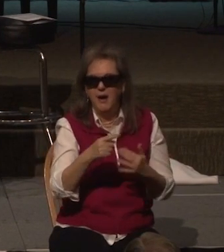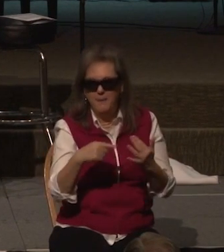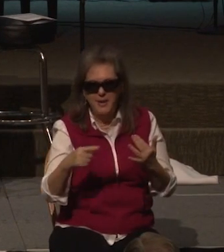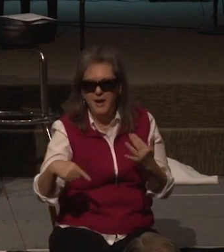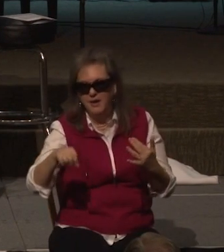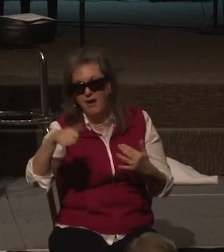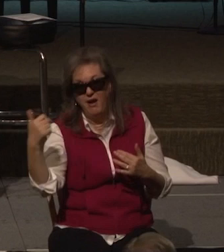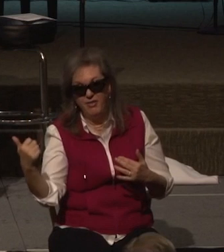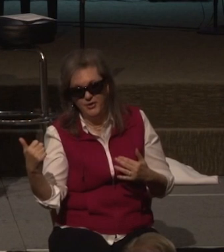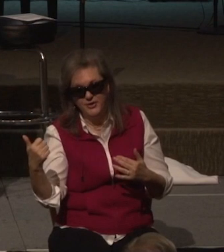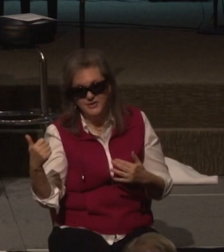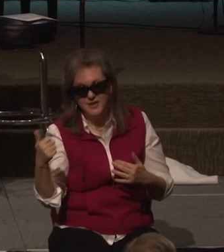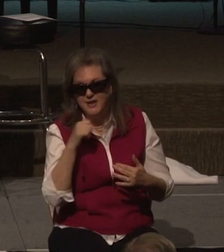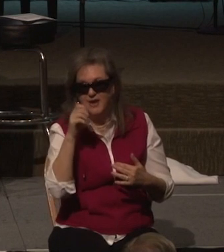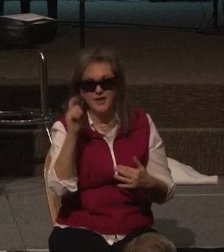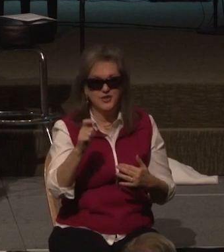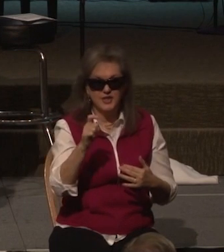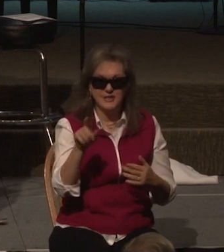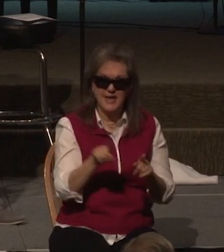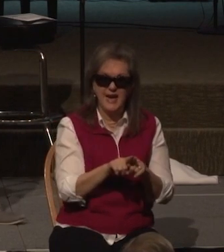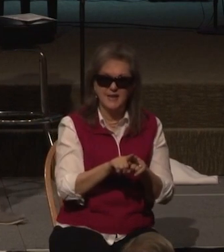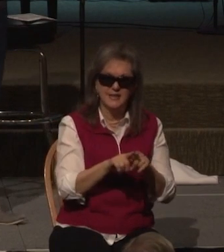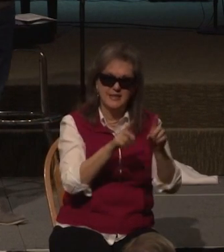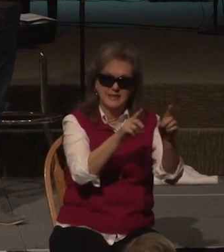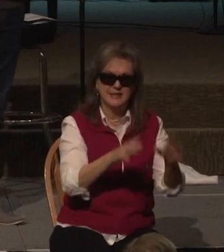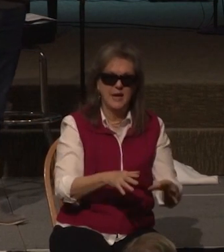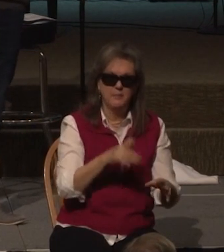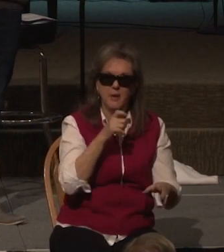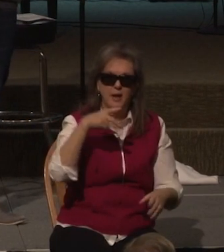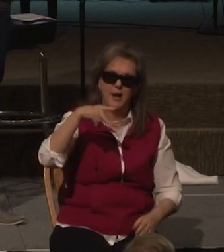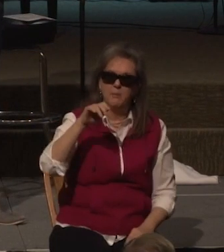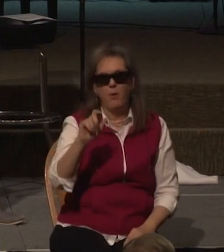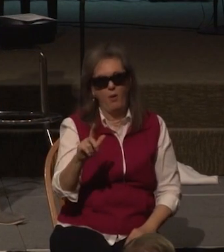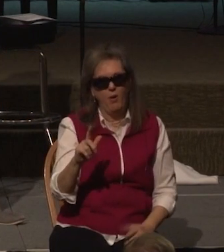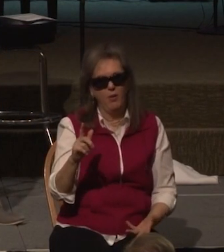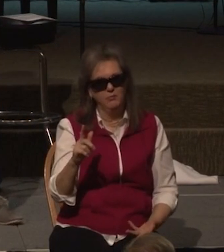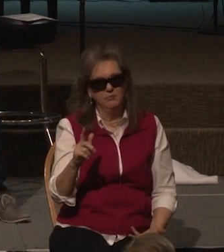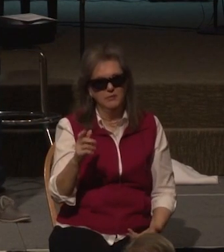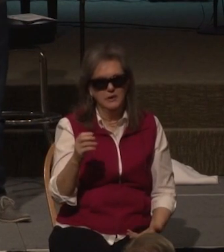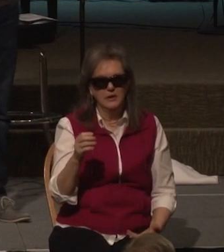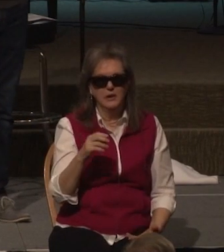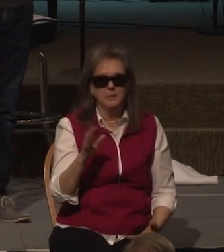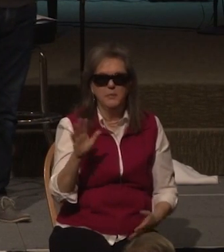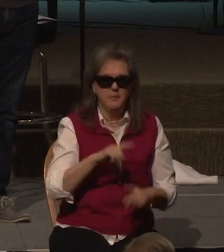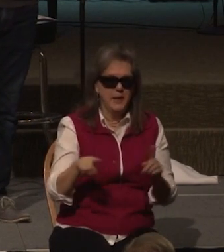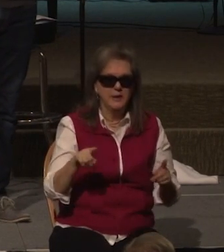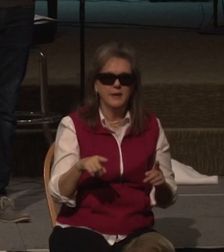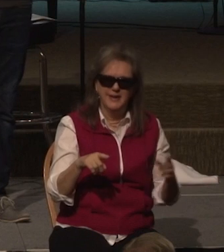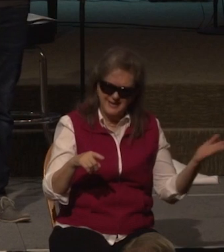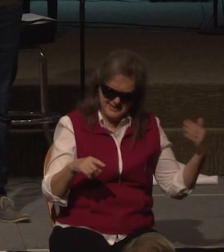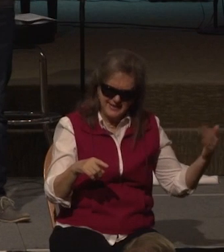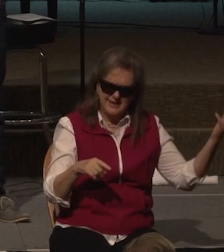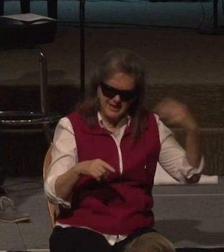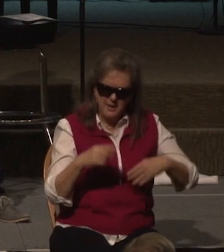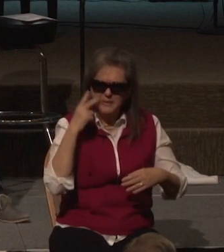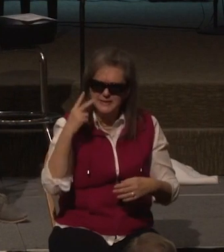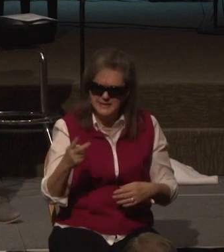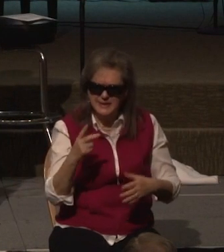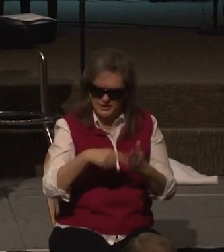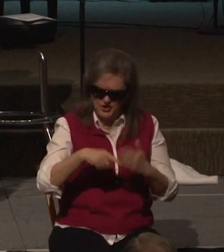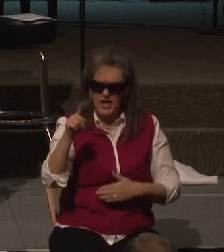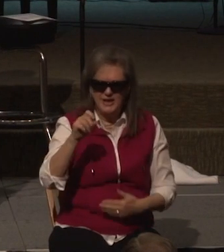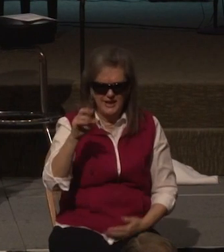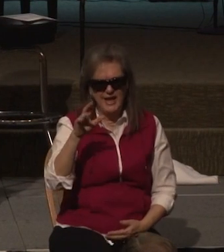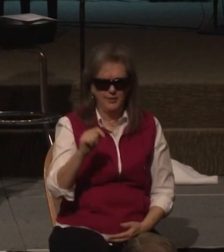others, truly, not just as apostles, but other disciples, people he called to follow him, that he issued this come and see. Come and check it